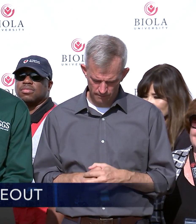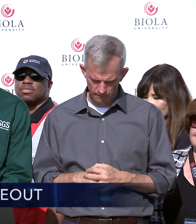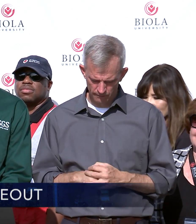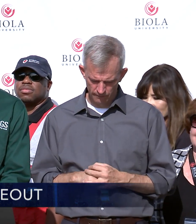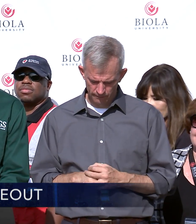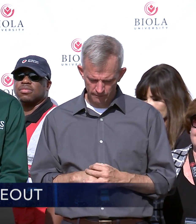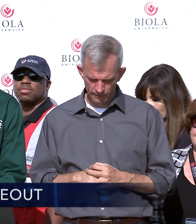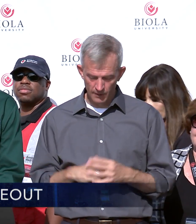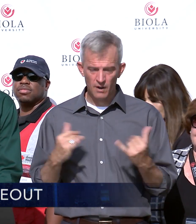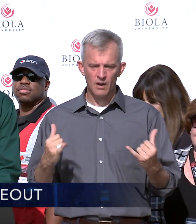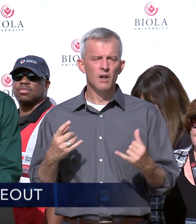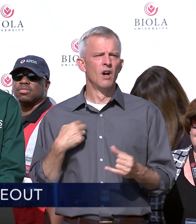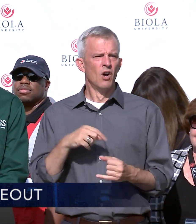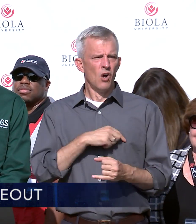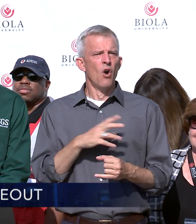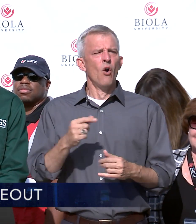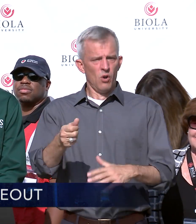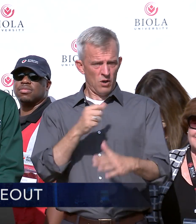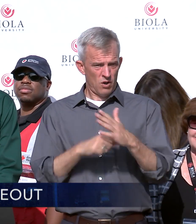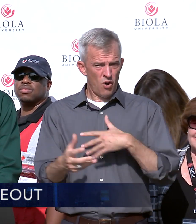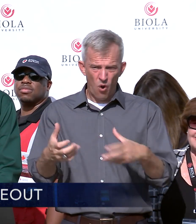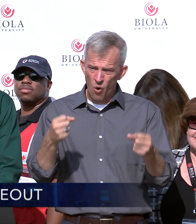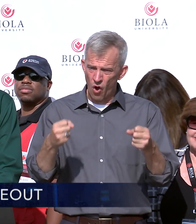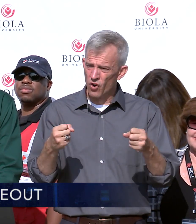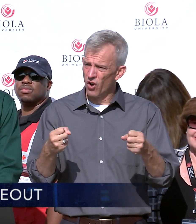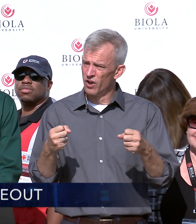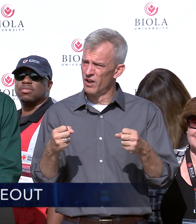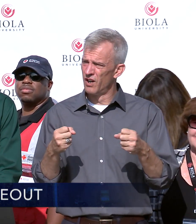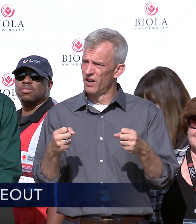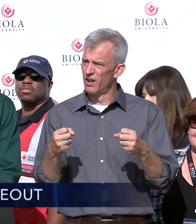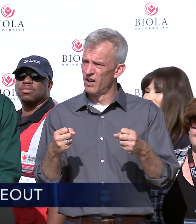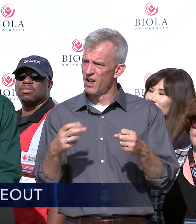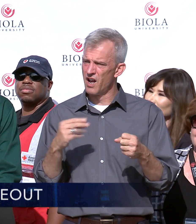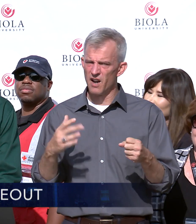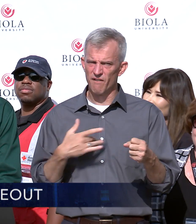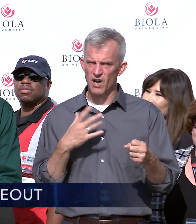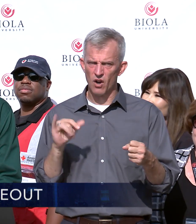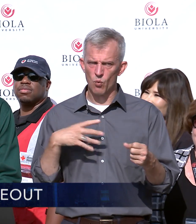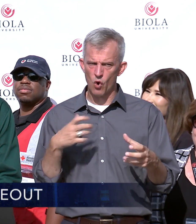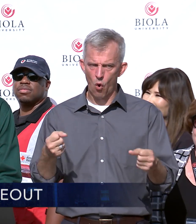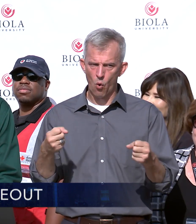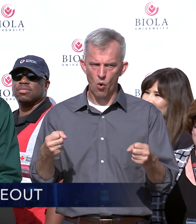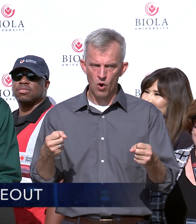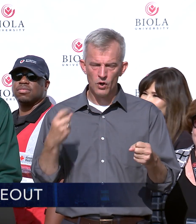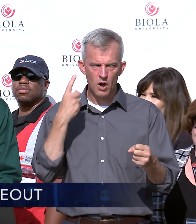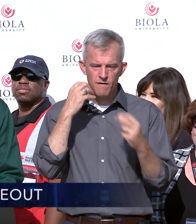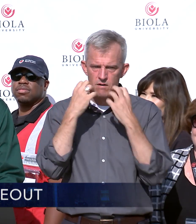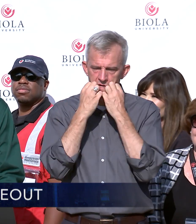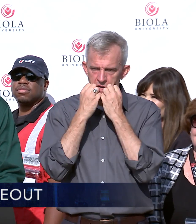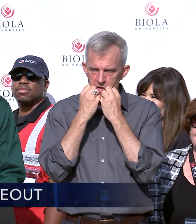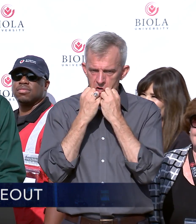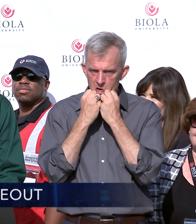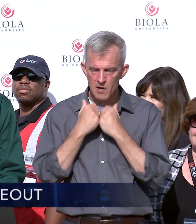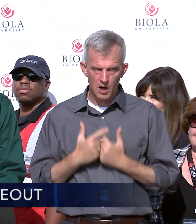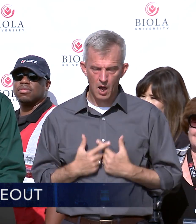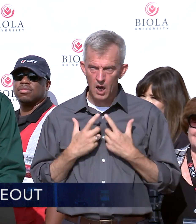This time when we did drop, cover, hold on, we held on, and this time it felt like we were holding on for dear life.